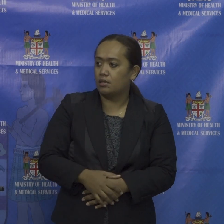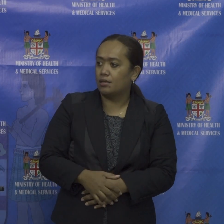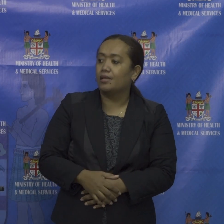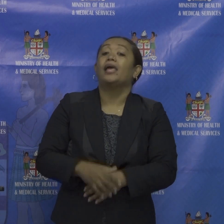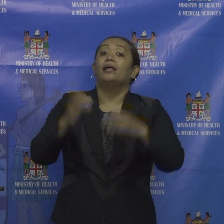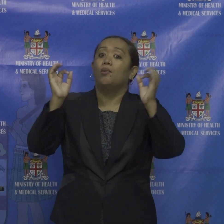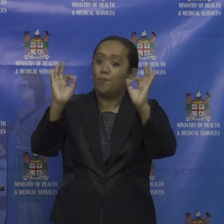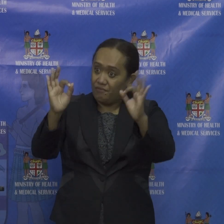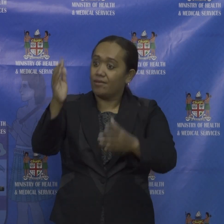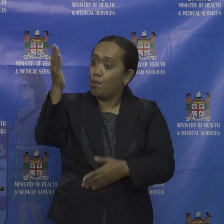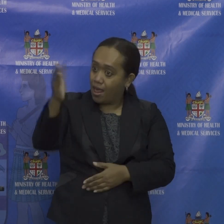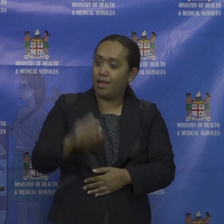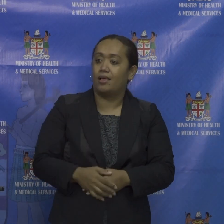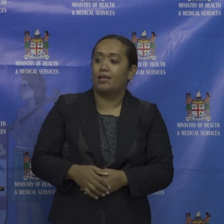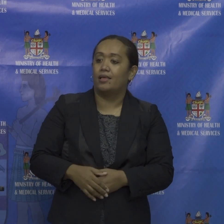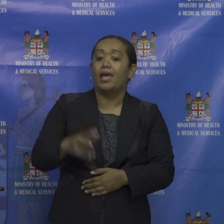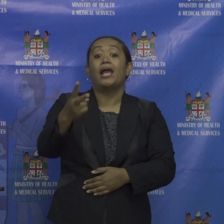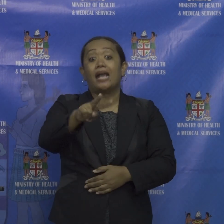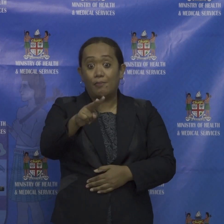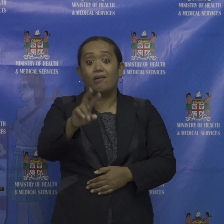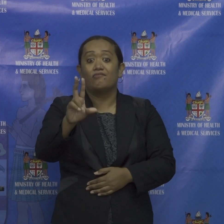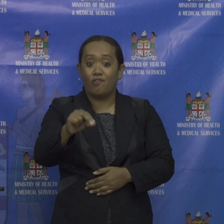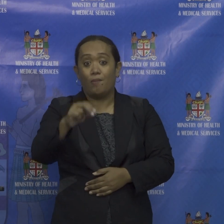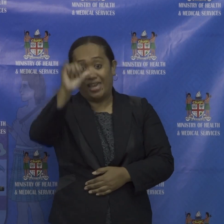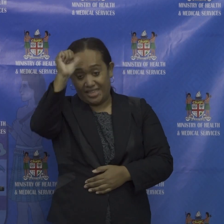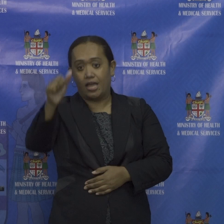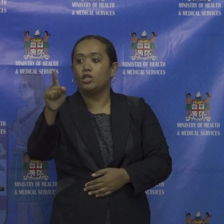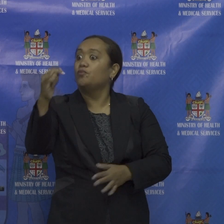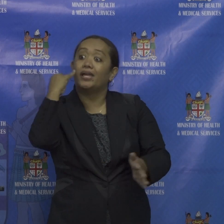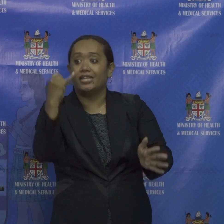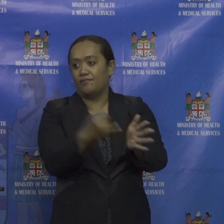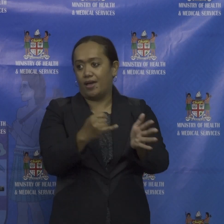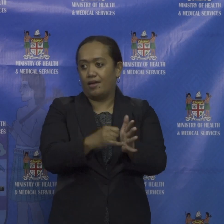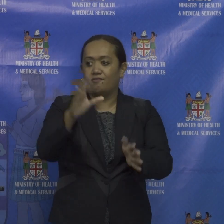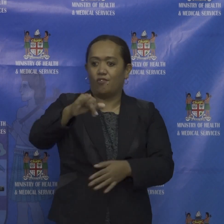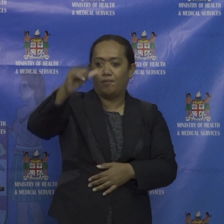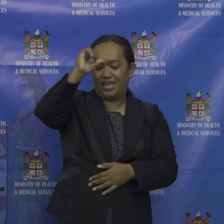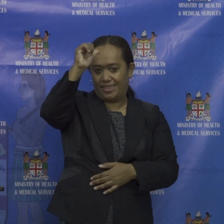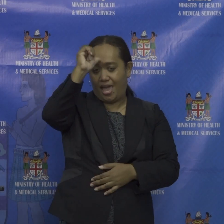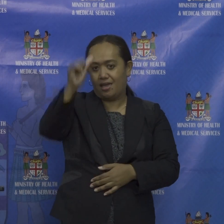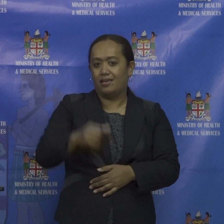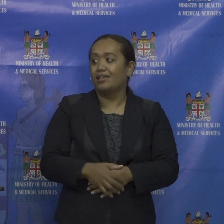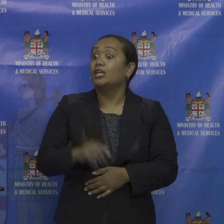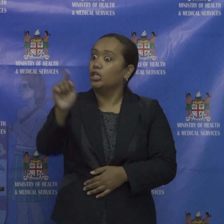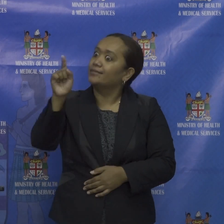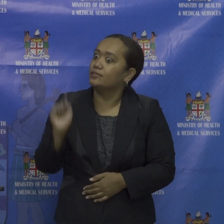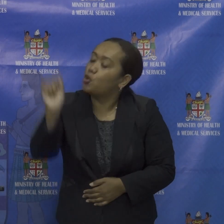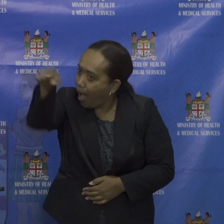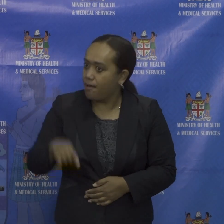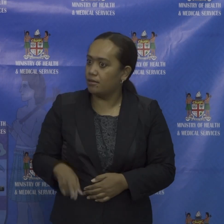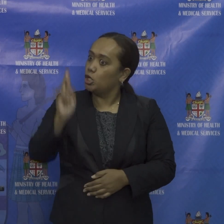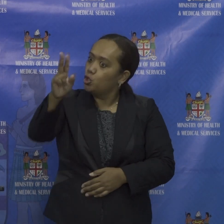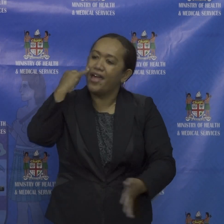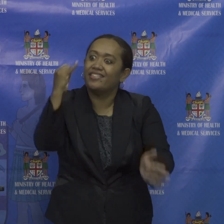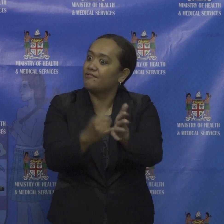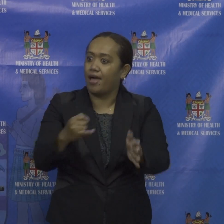That's exactly what I just said. What you're doing right there, you've identified patients. No, ma'am, I'm not. Yes, you are. You said that you are not going